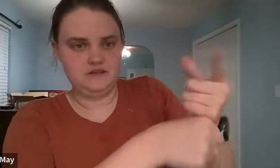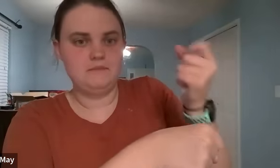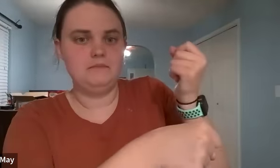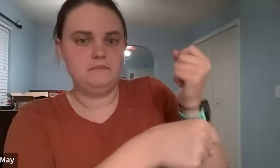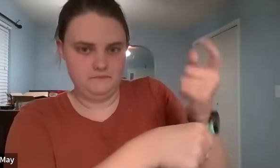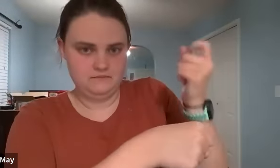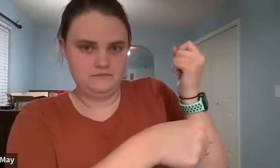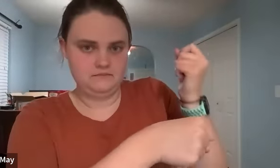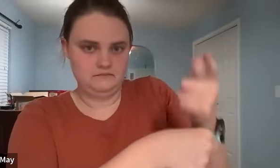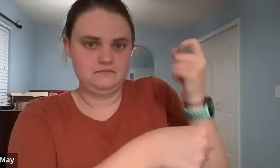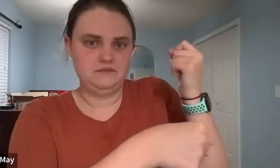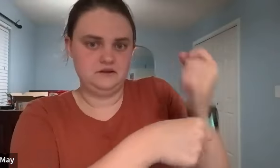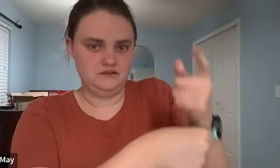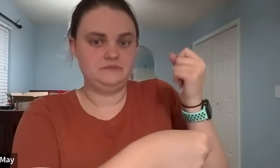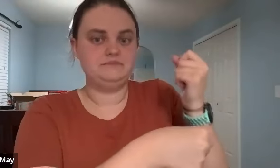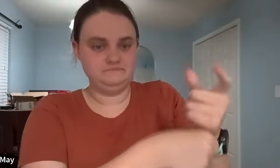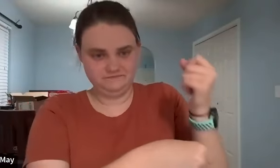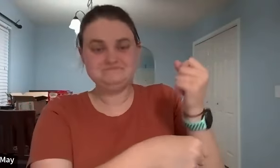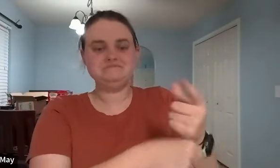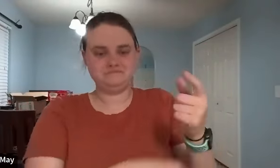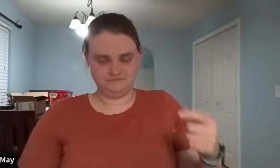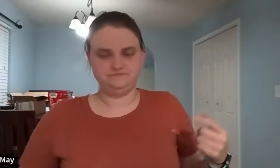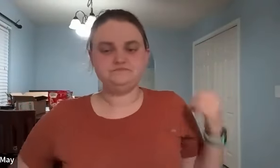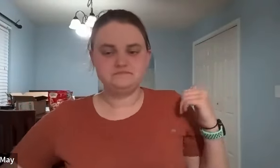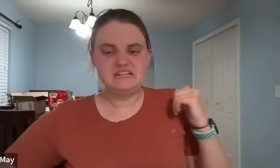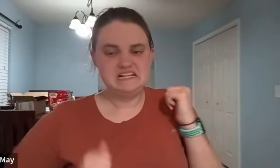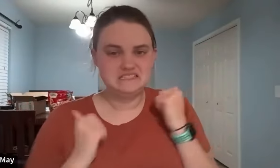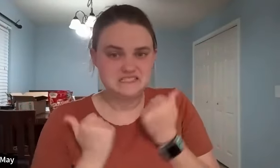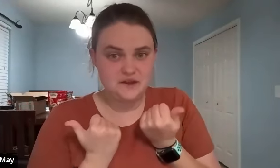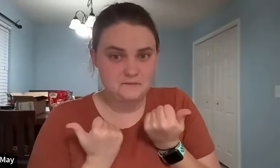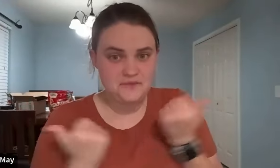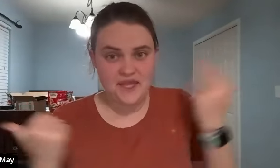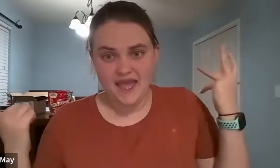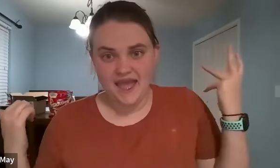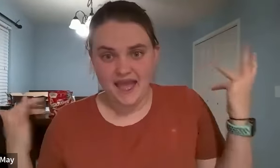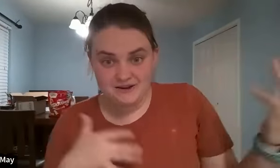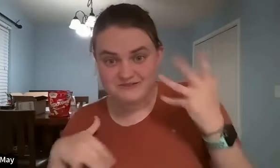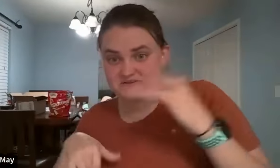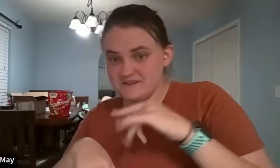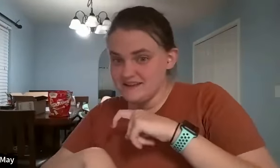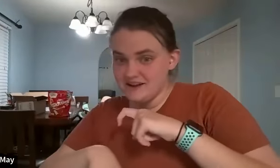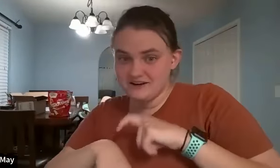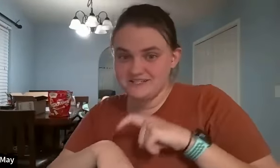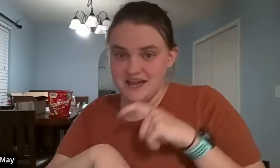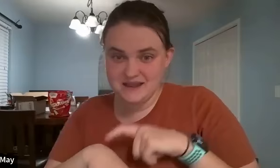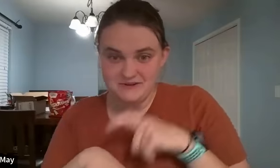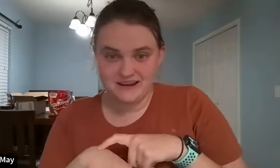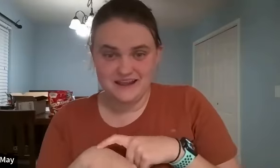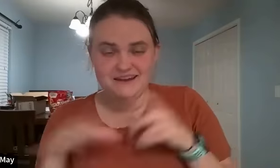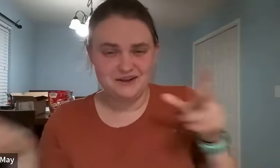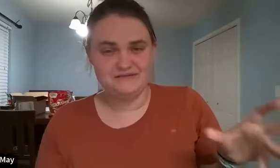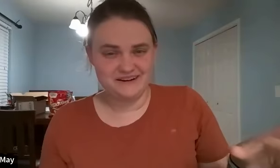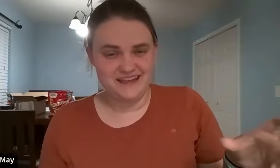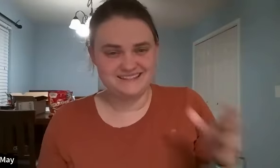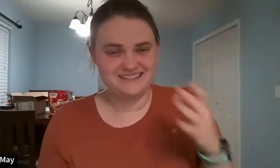Yeah. Yearly. So how are we feeling on our time right now? I know I've already asked that,